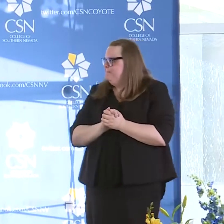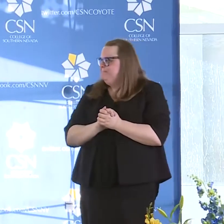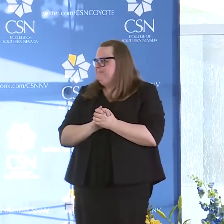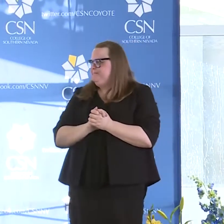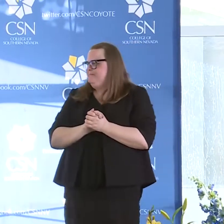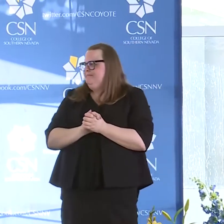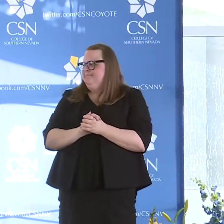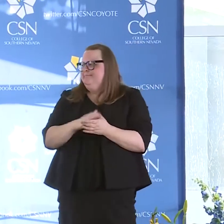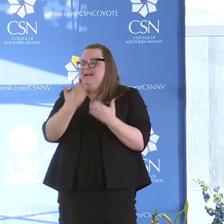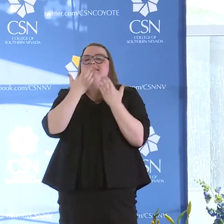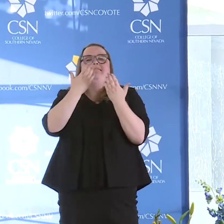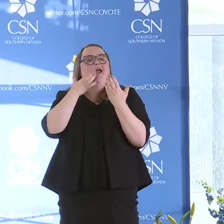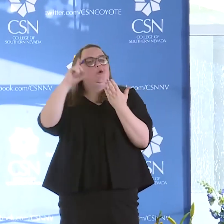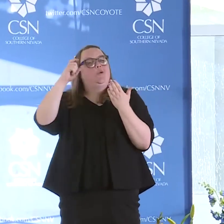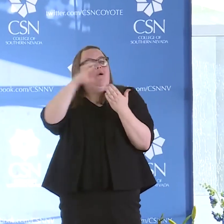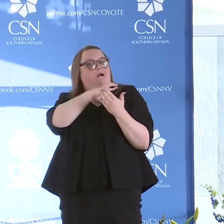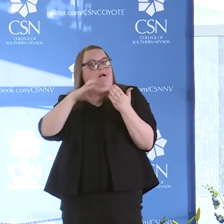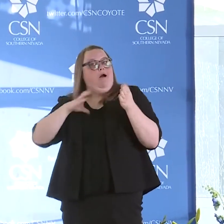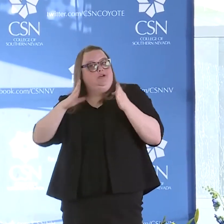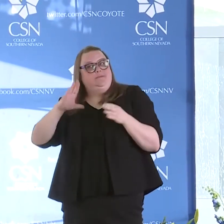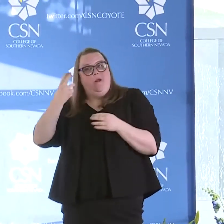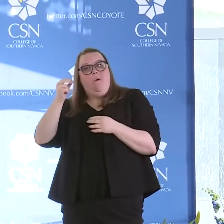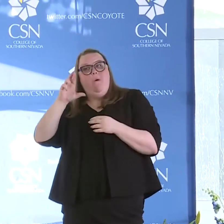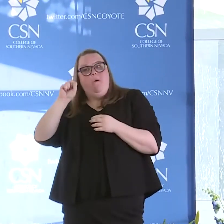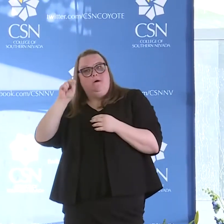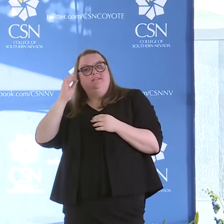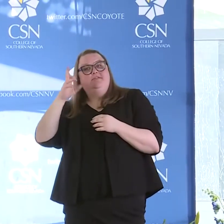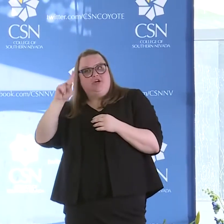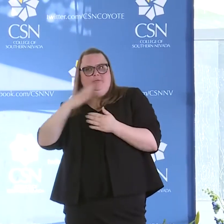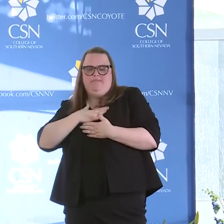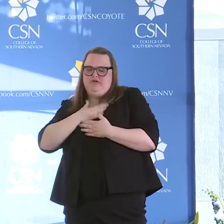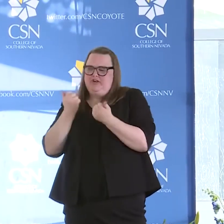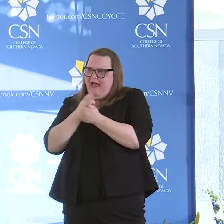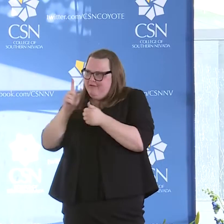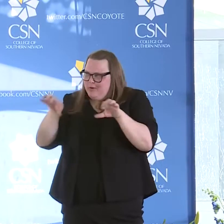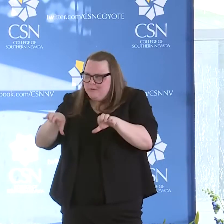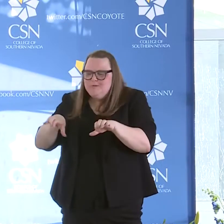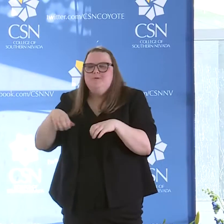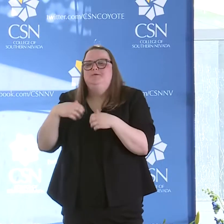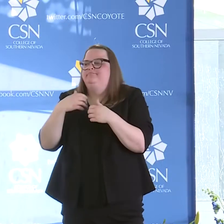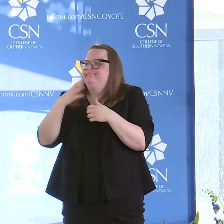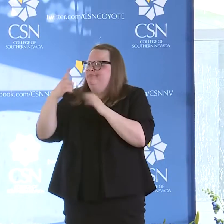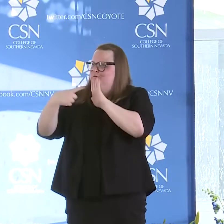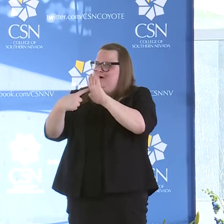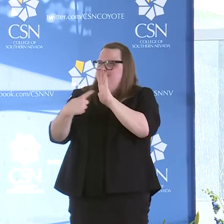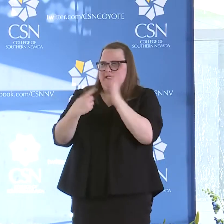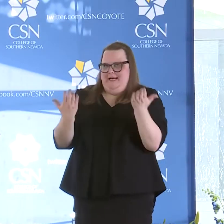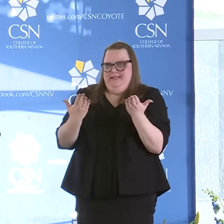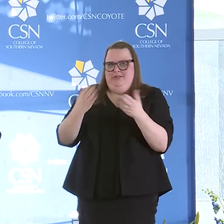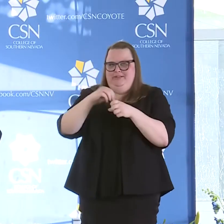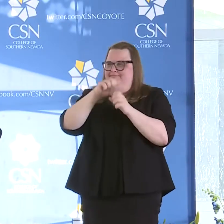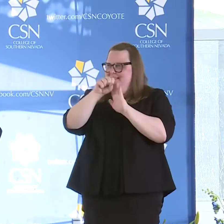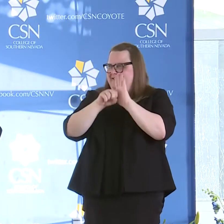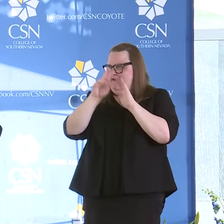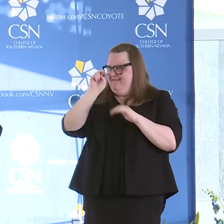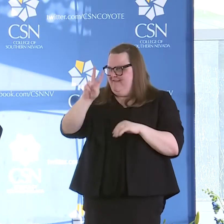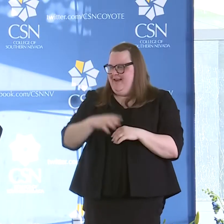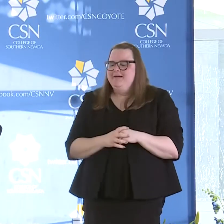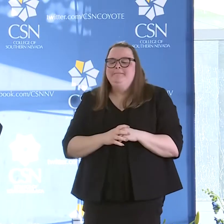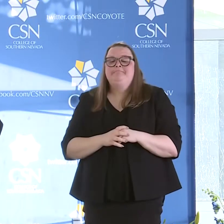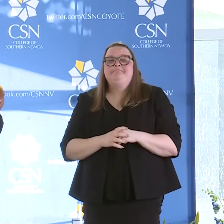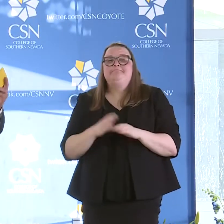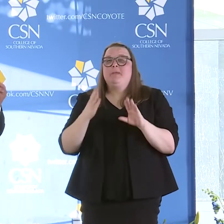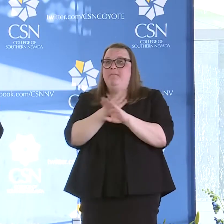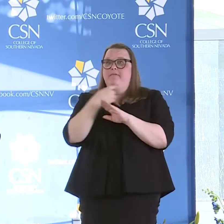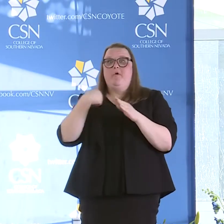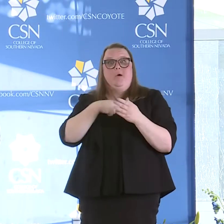Thank you, Congressman Horsford. We appreciate all that you're doing and the great job you're doing representing the state of Nevada. Before